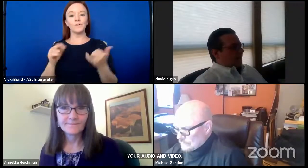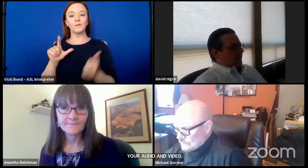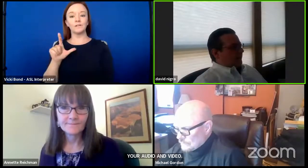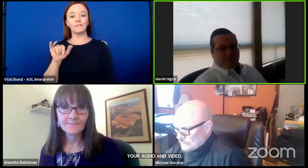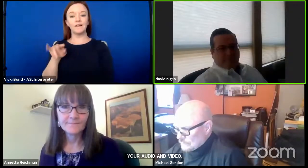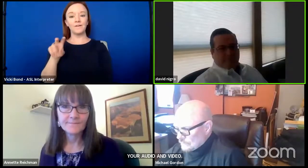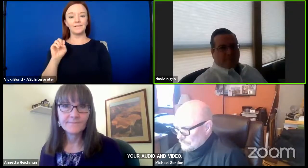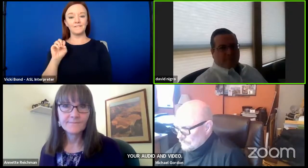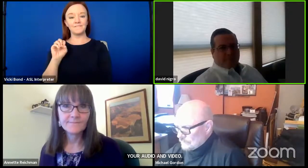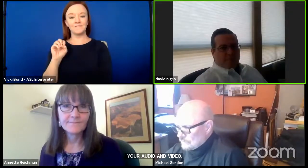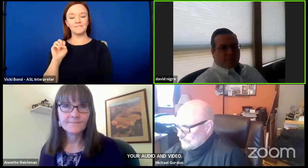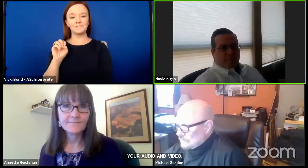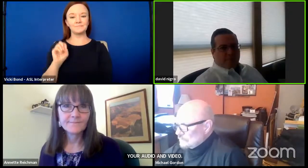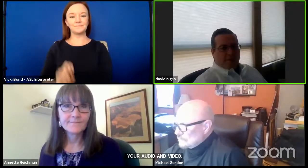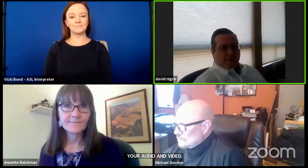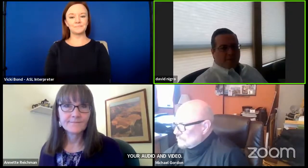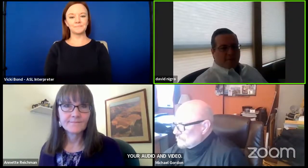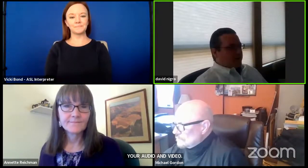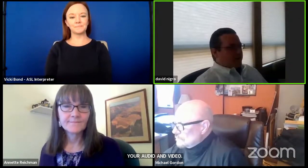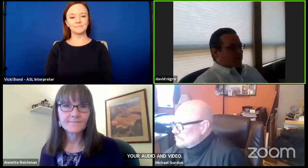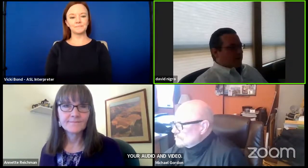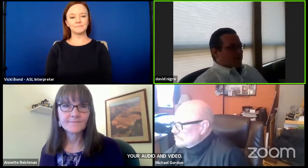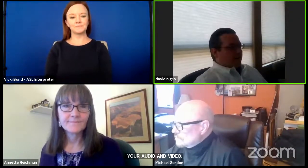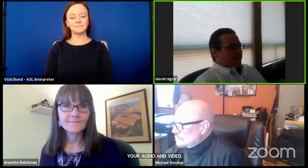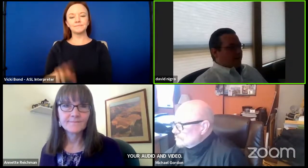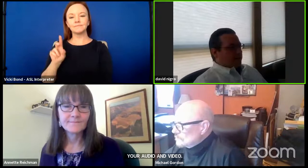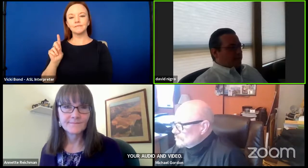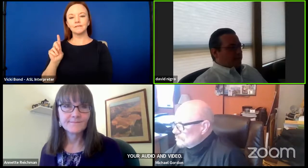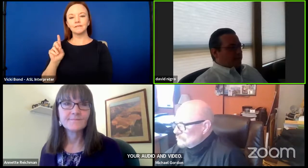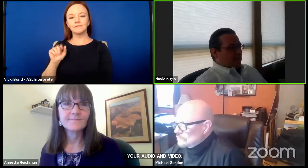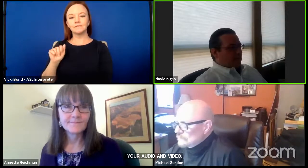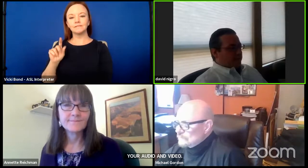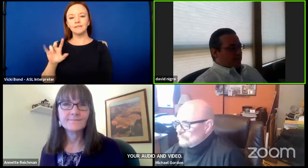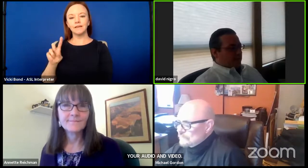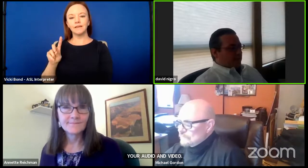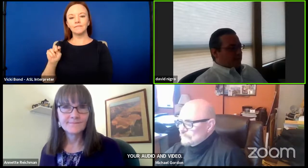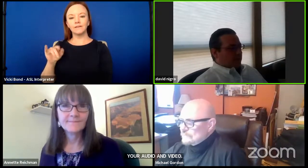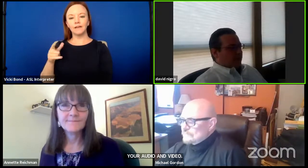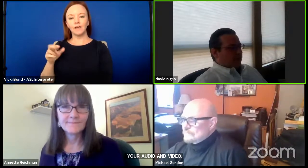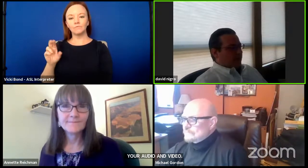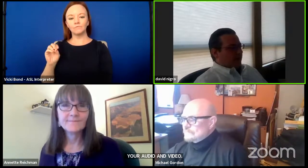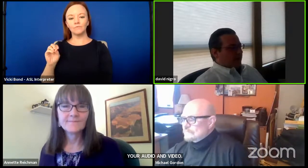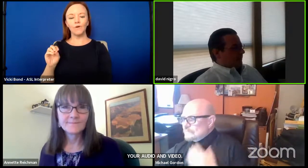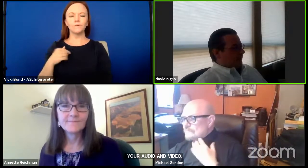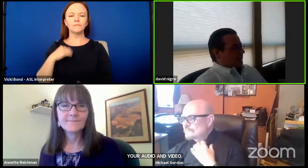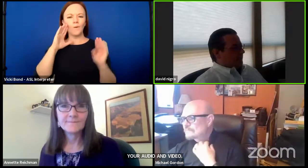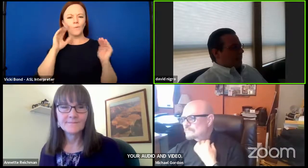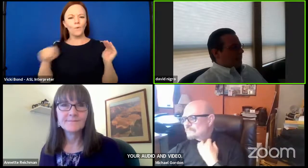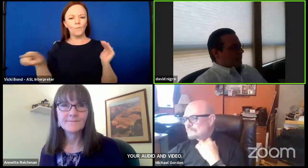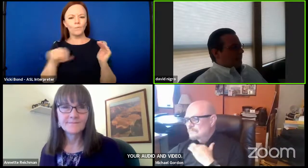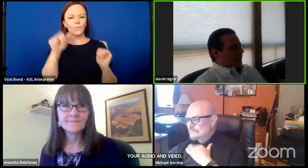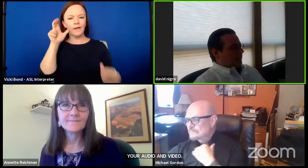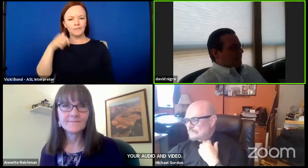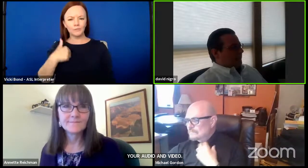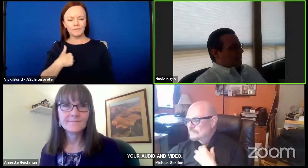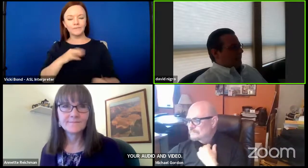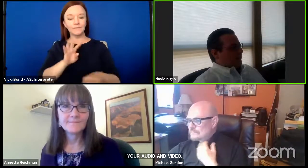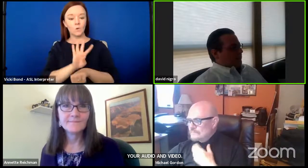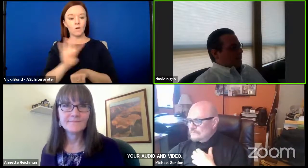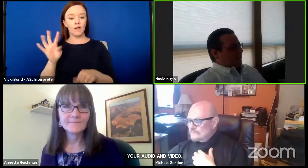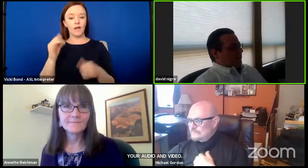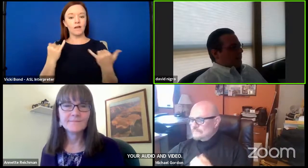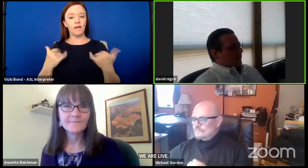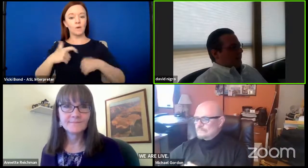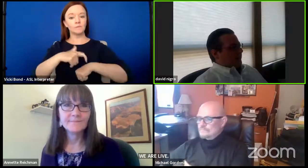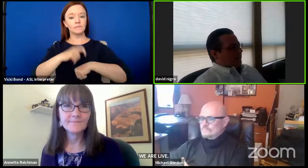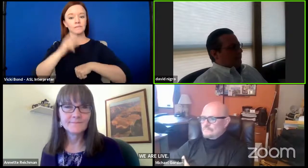Excellent. Hope everyone can hear me. It is 4 o'clock, and now is the time set for the